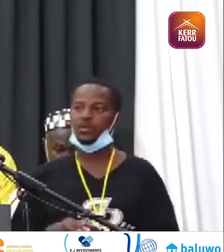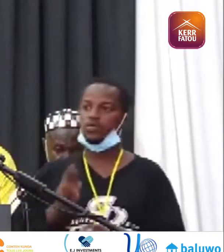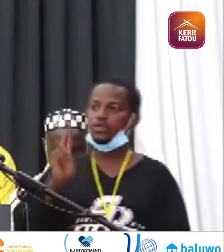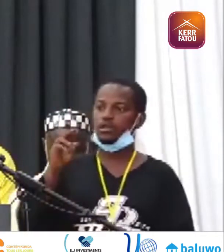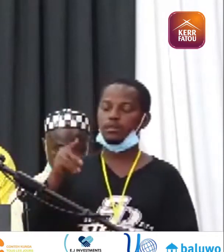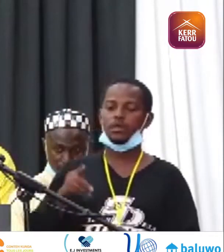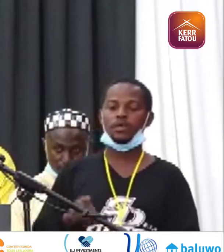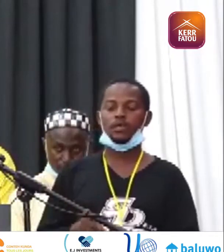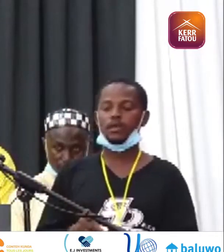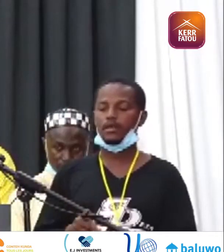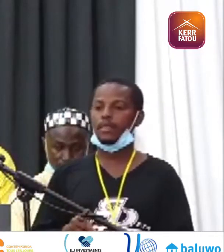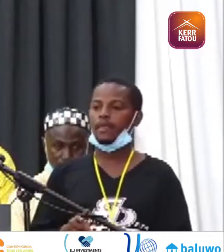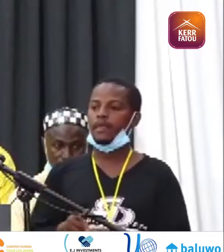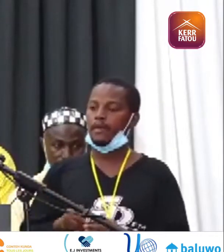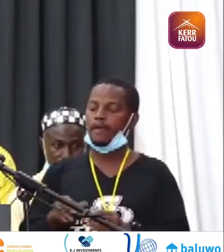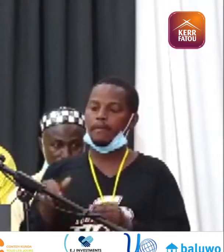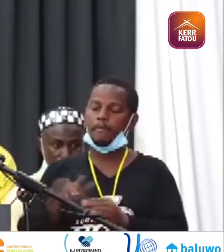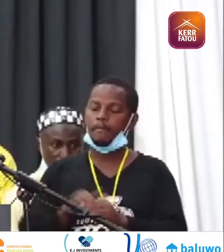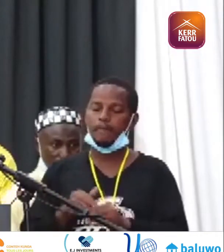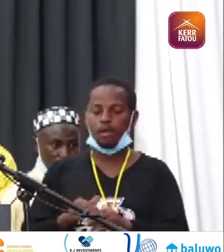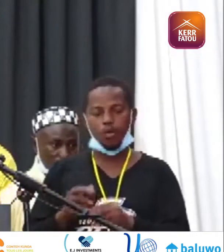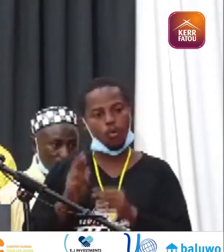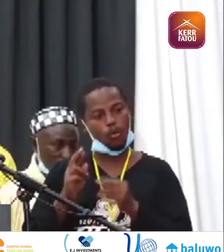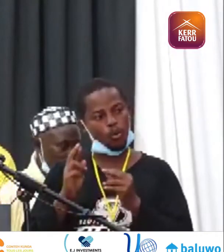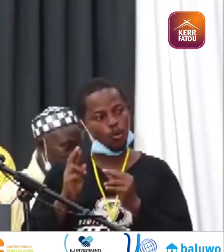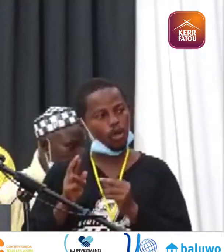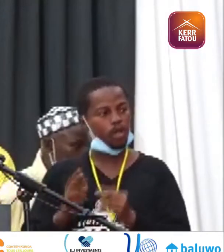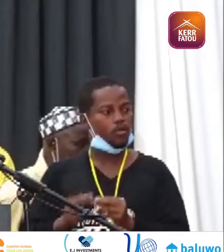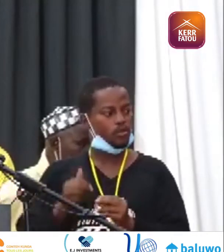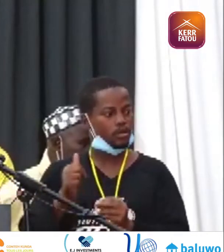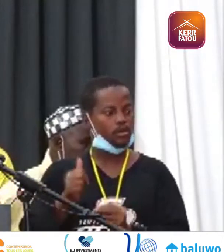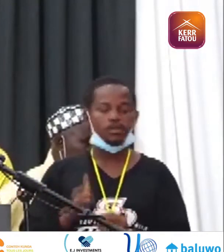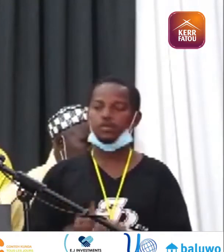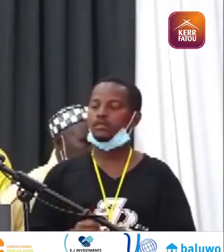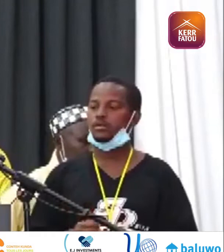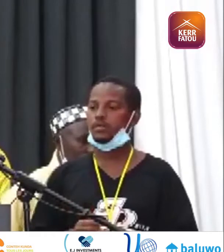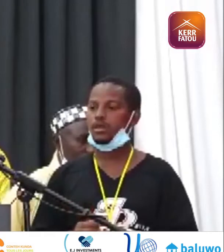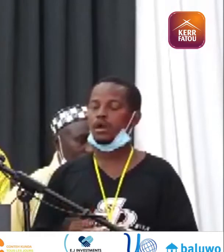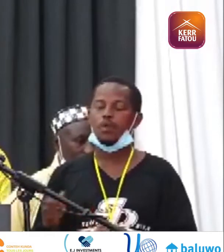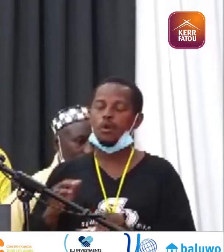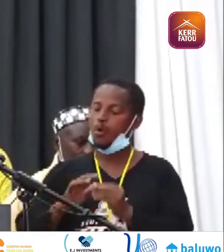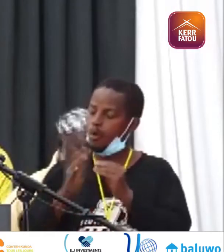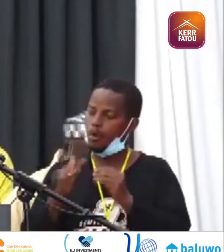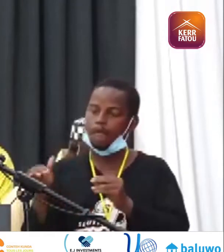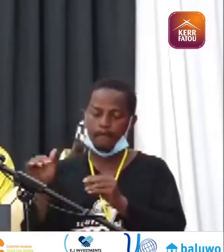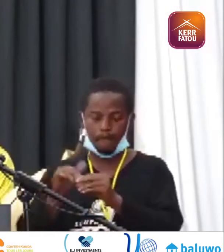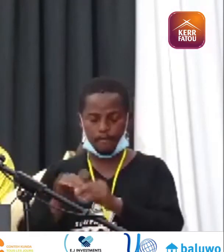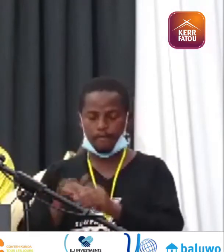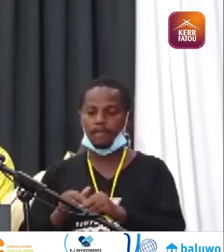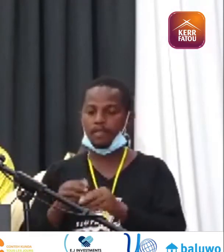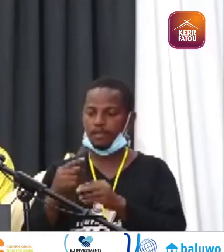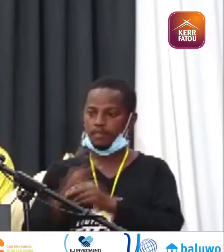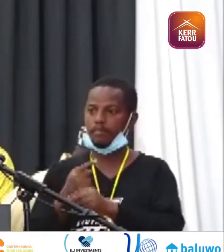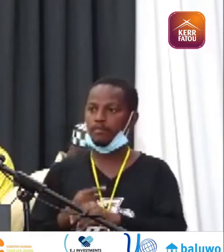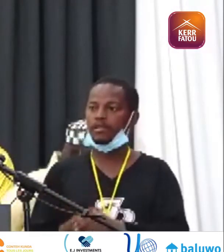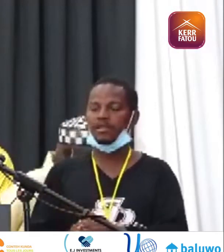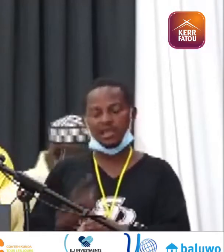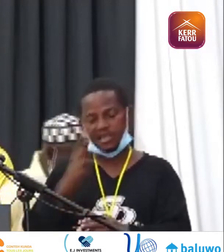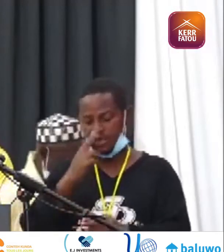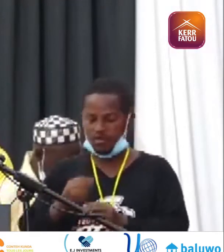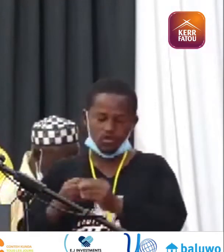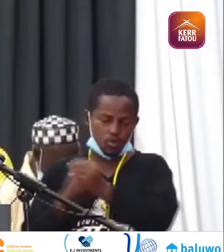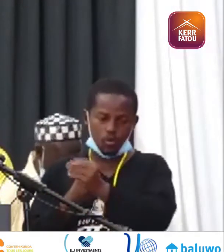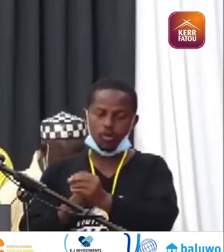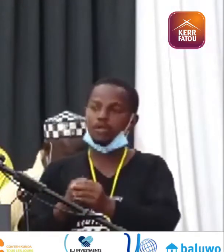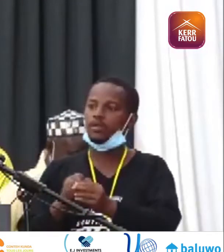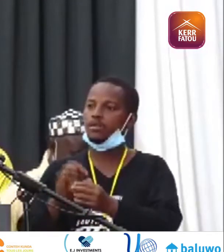UDP party members, well wishers, and all fellow Gambians, let's support the